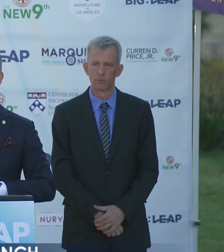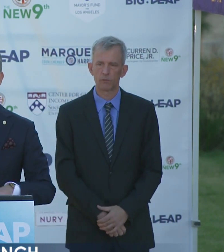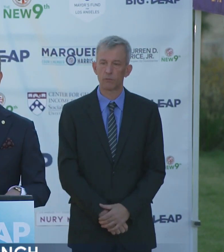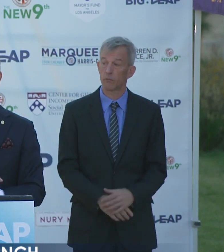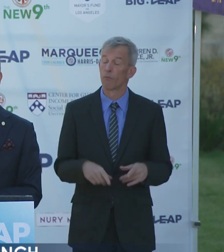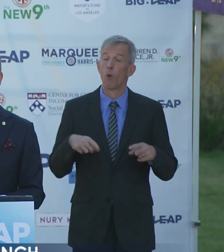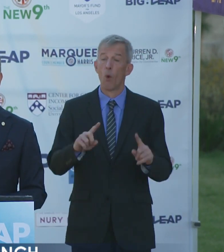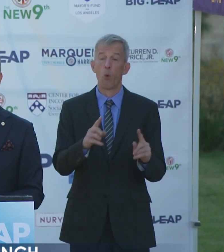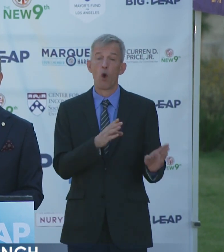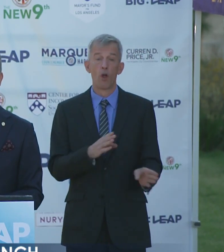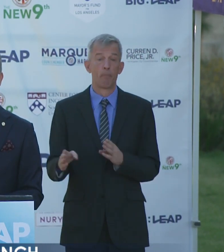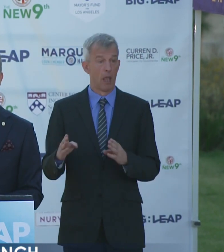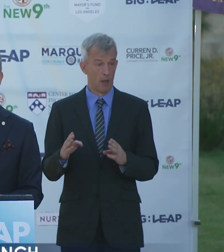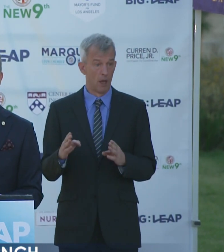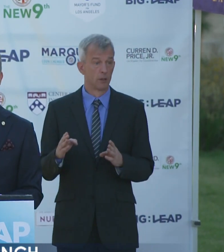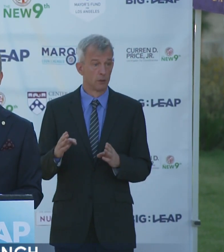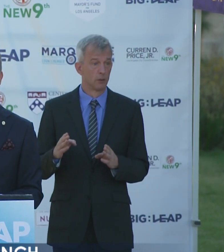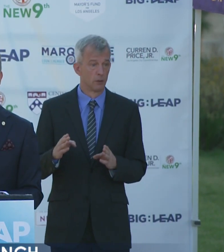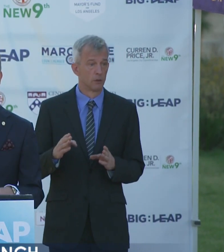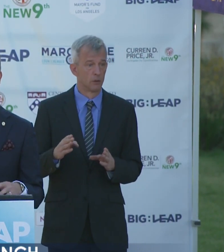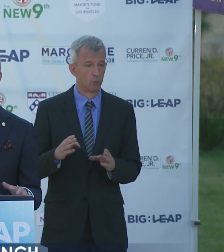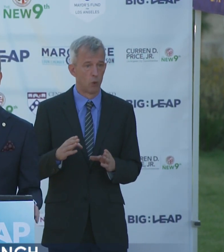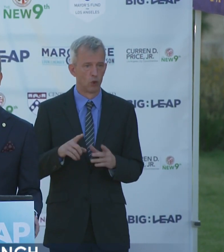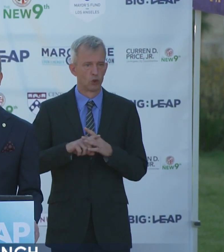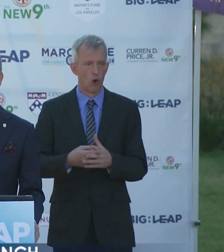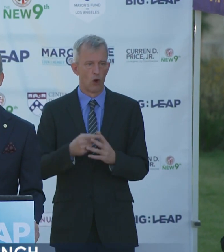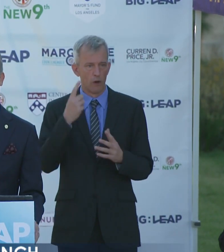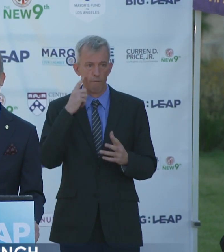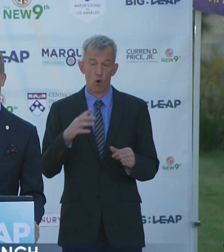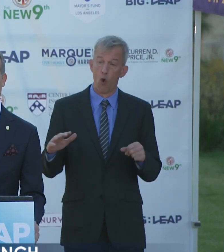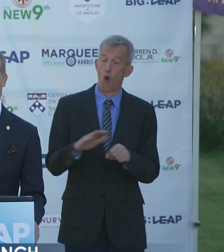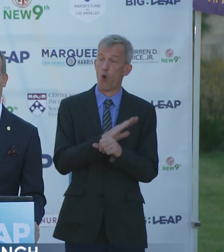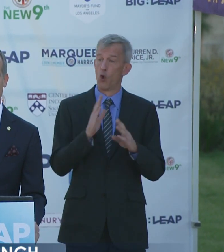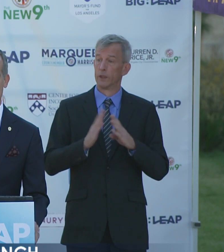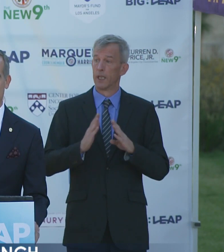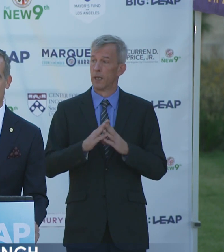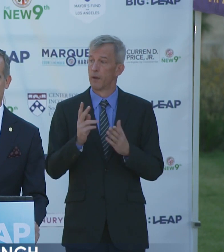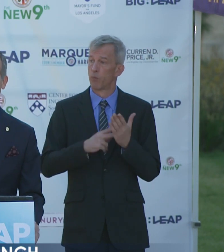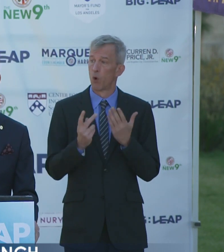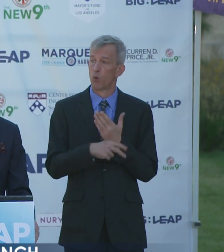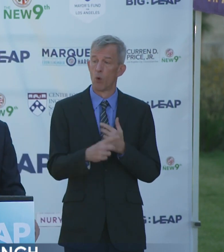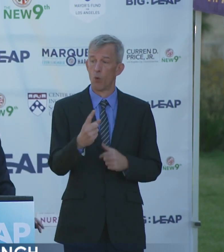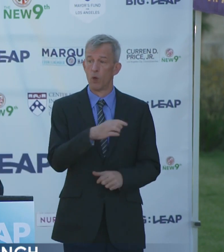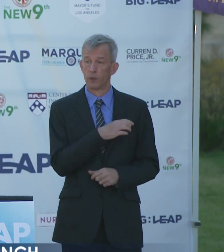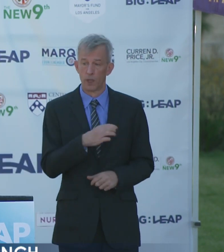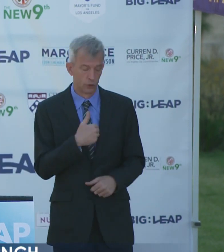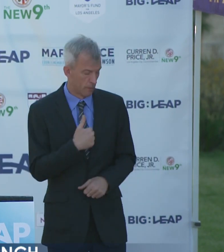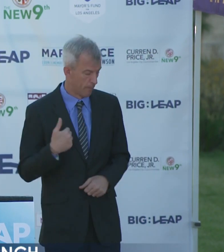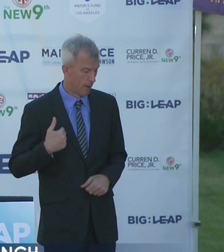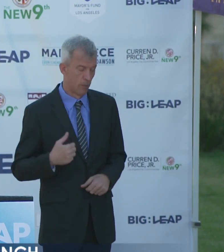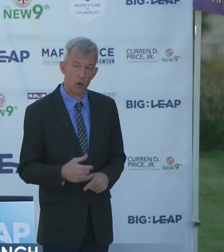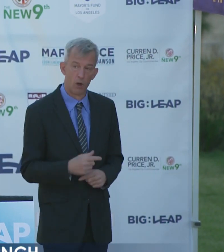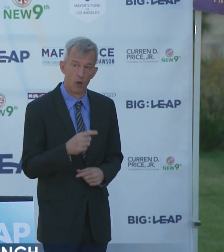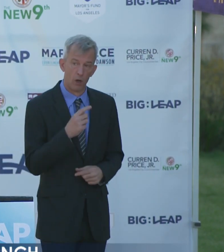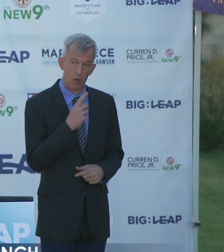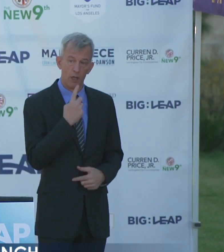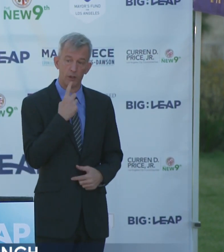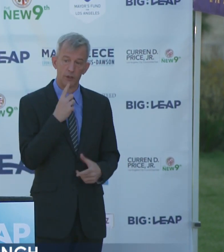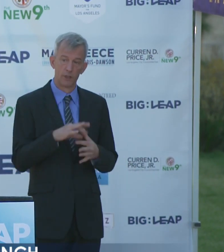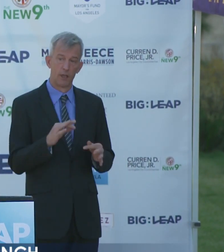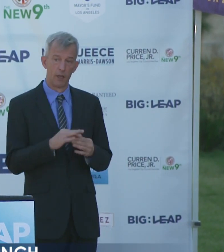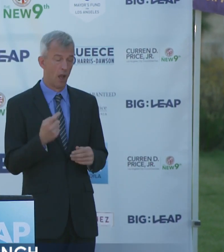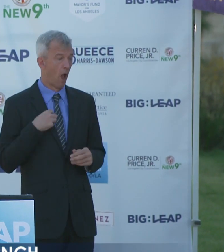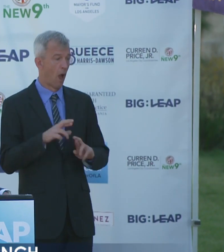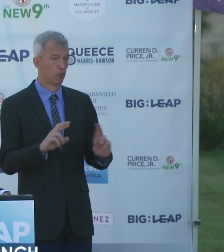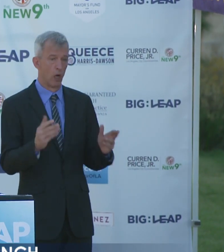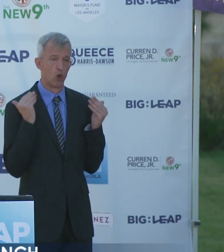While these plans were brewing for a citywide program, one council member stepped forward and said, I'm ready